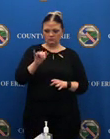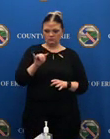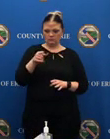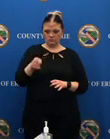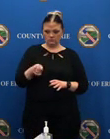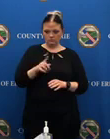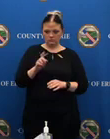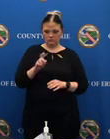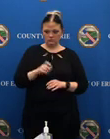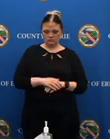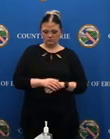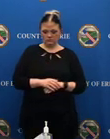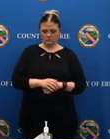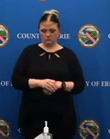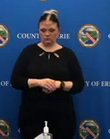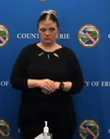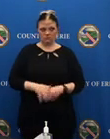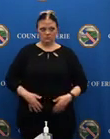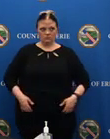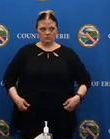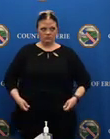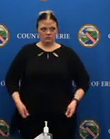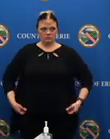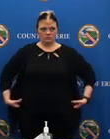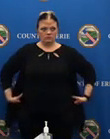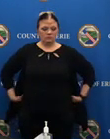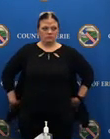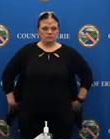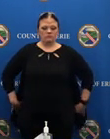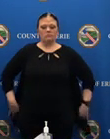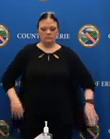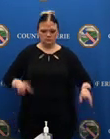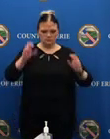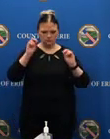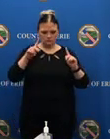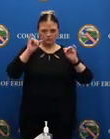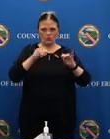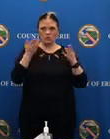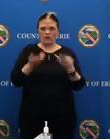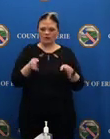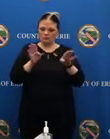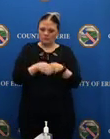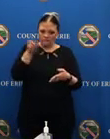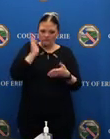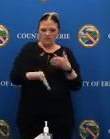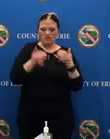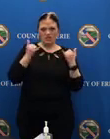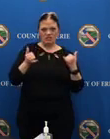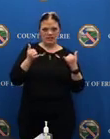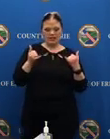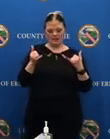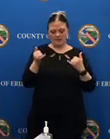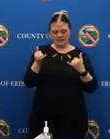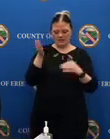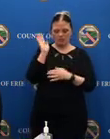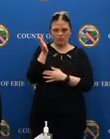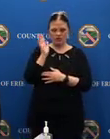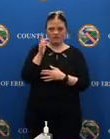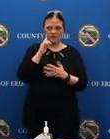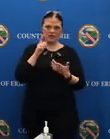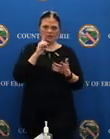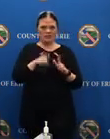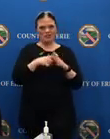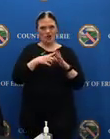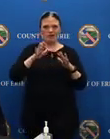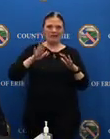on? If any more questions? No. Okay. That wraps up today's briefing. We went a little longer than we would have liked, but we started a little